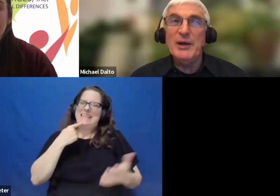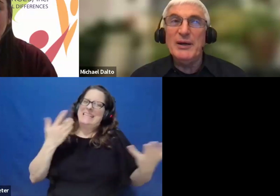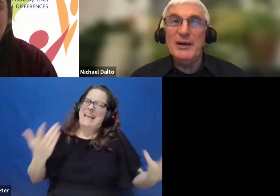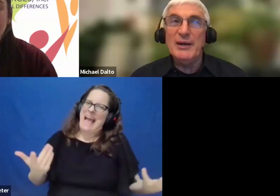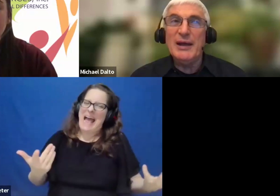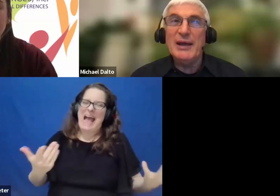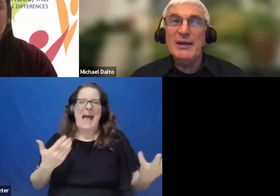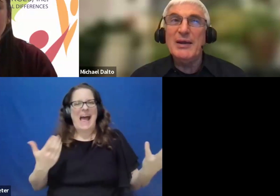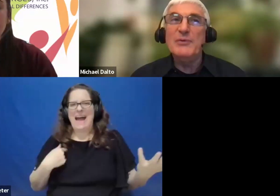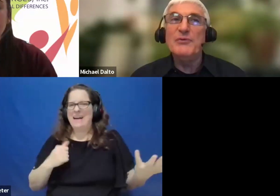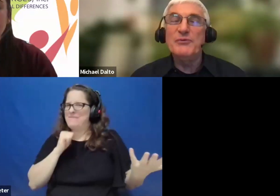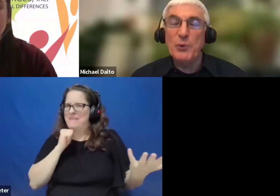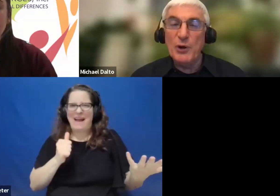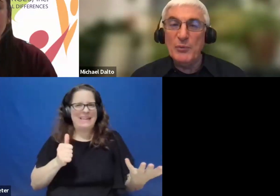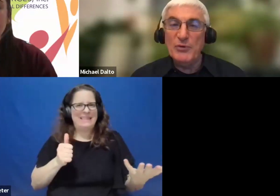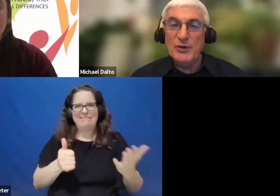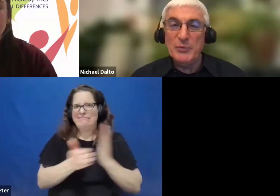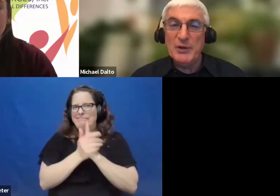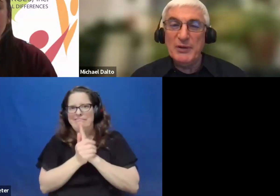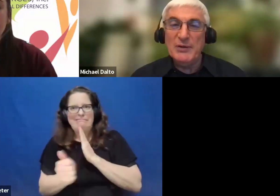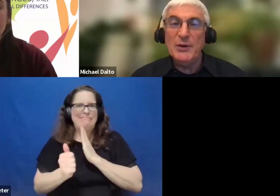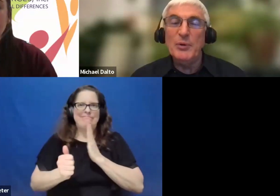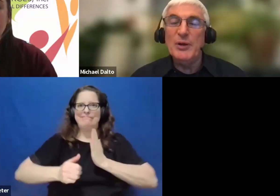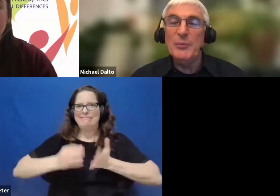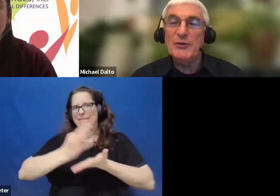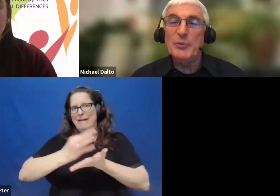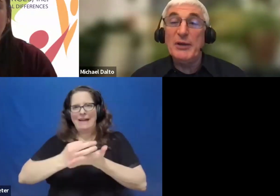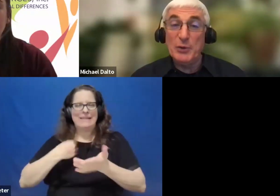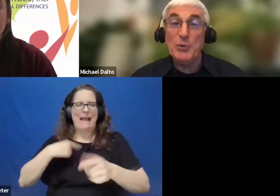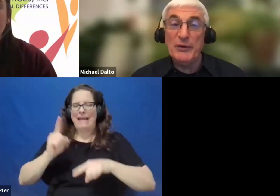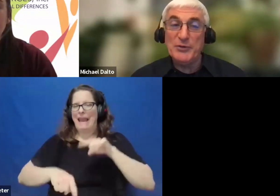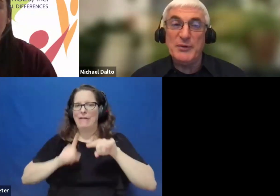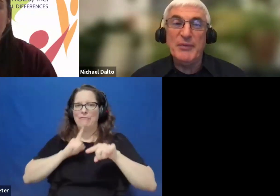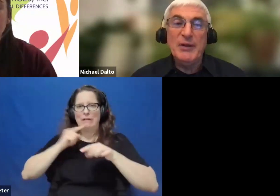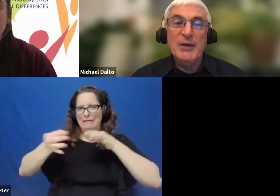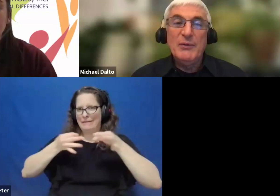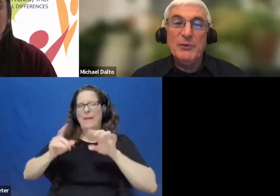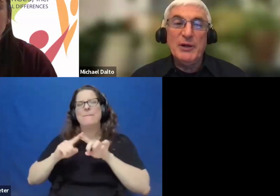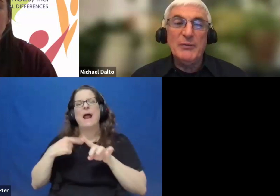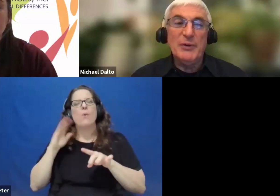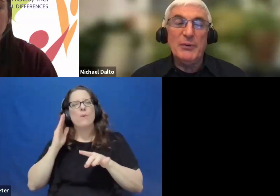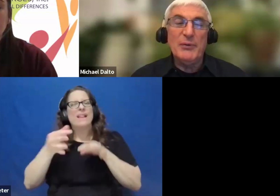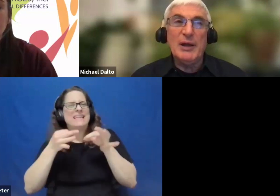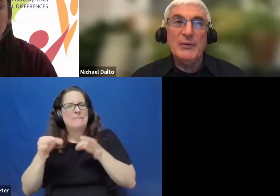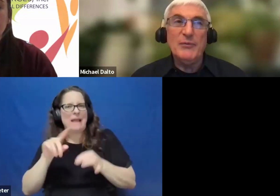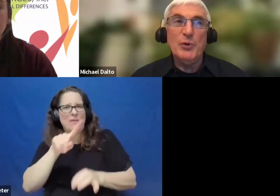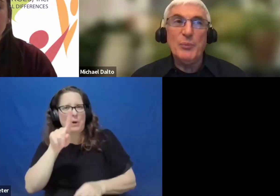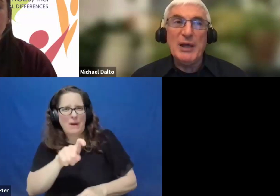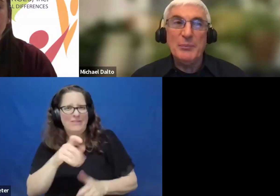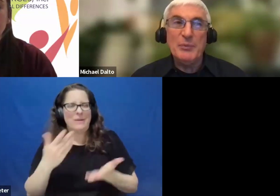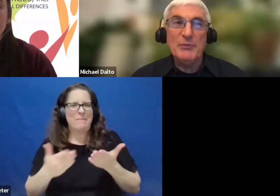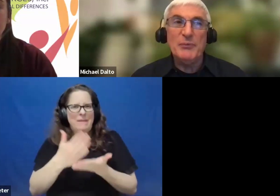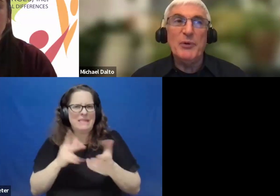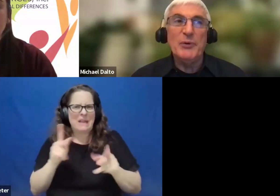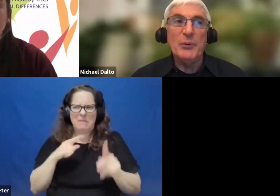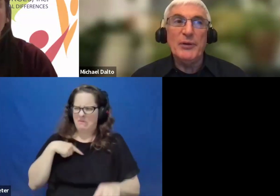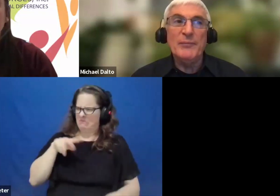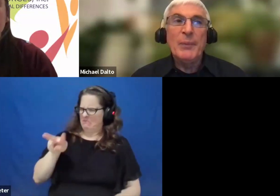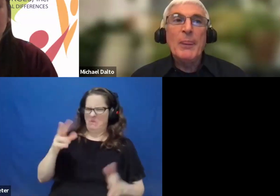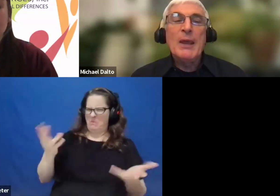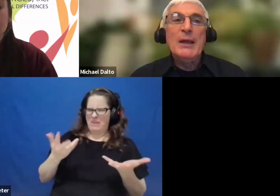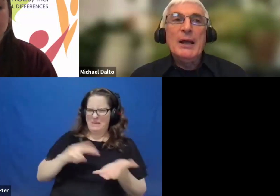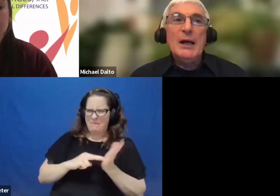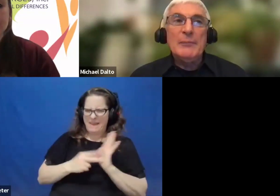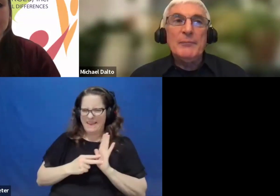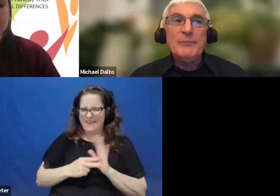you an informed opinion here, but let me explain the question for any of you who may not be familiar with it.